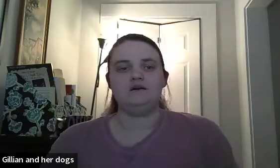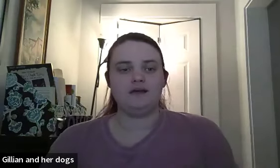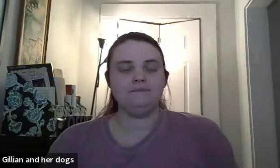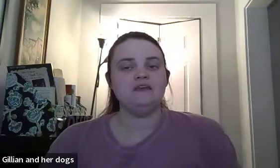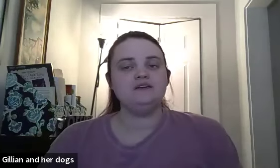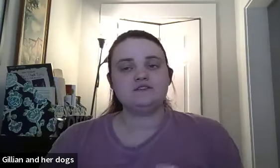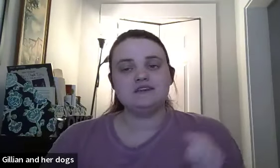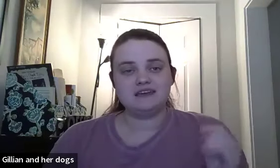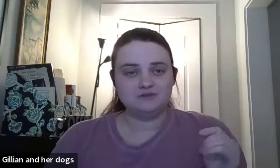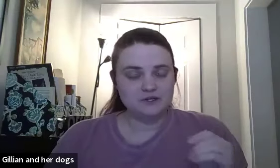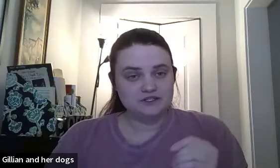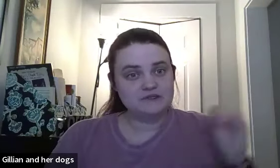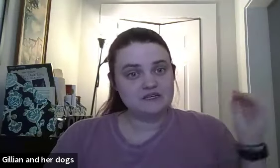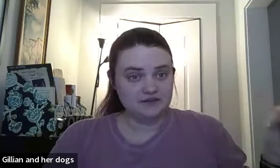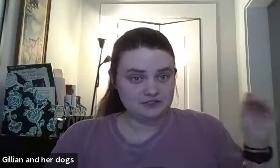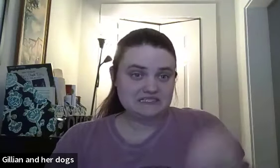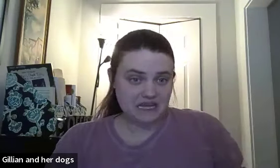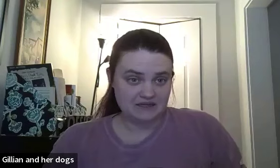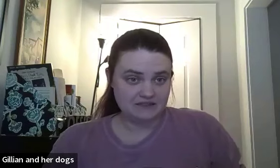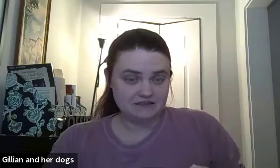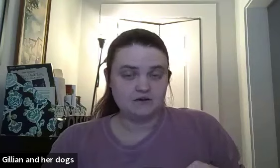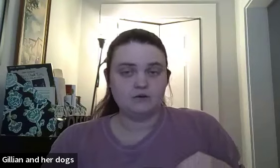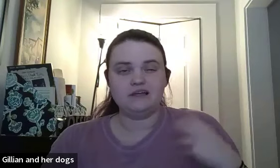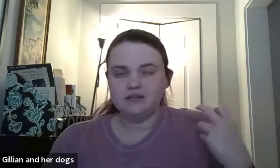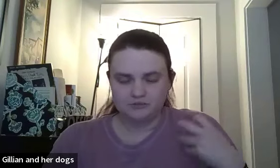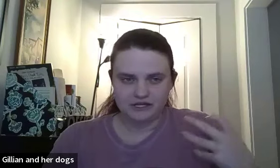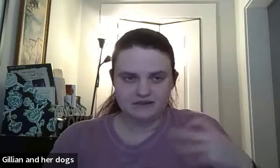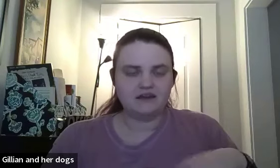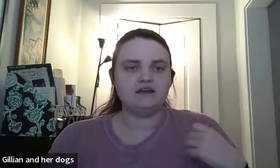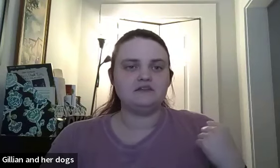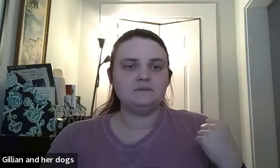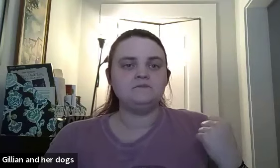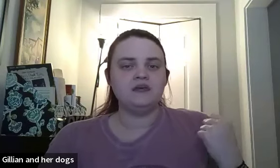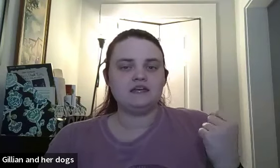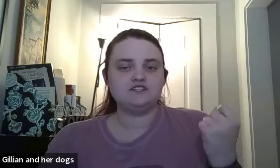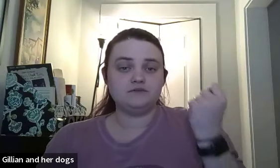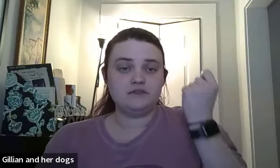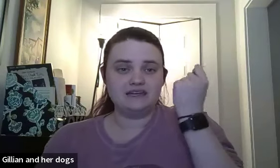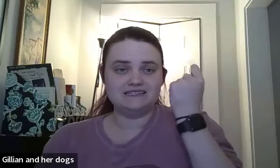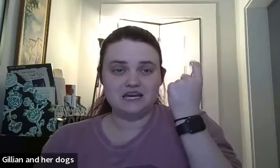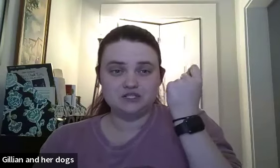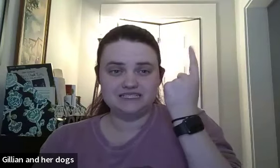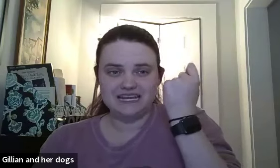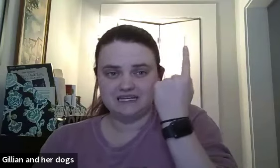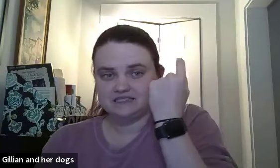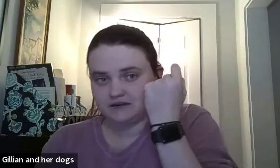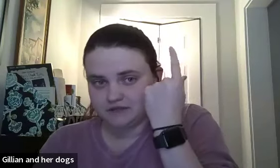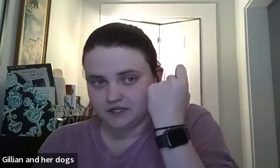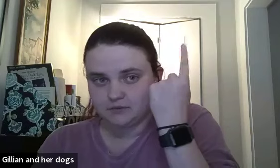Okay, so the next one we're going to do is understand or like comprehend, that kind of thing. And so for that, it's understand. It's like a flicking your